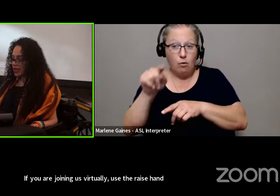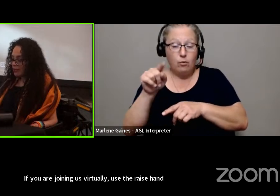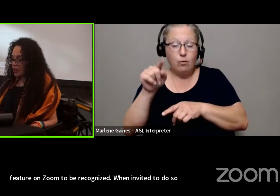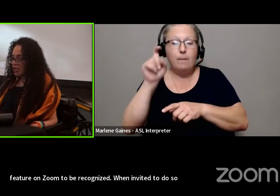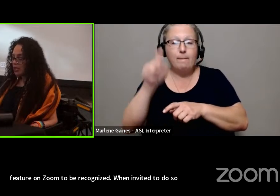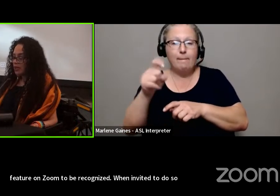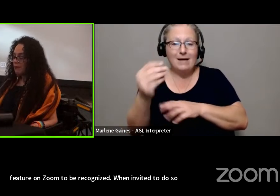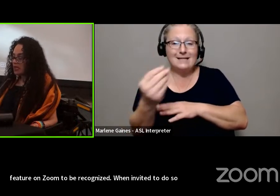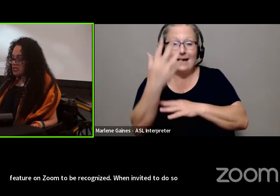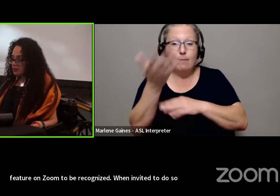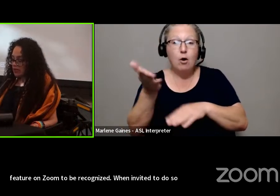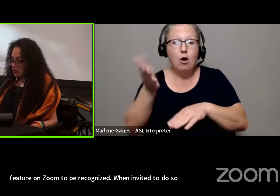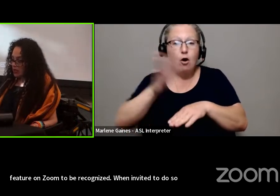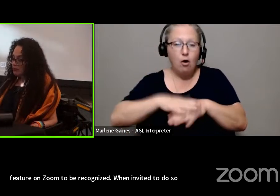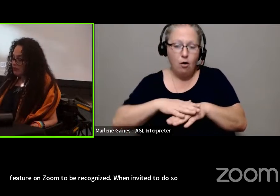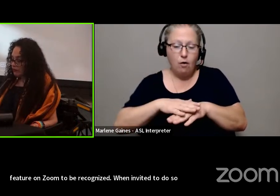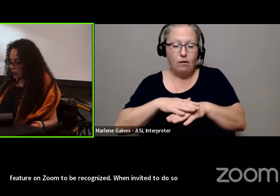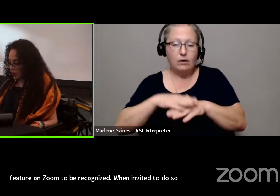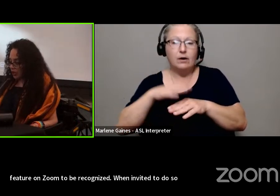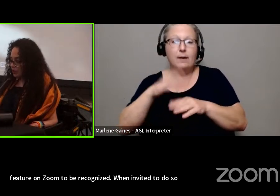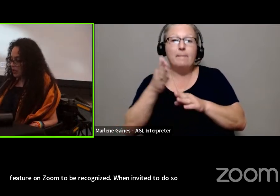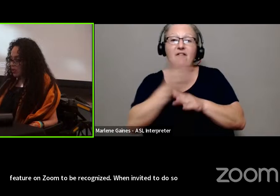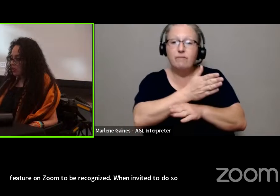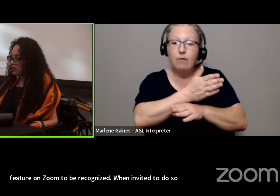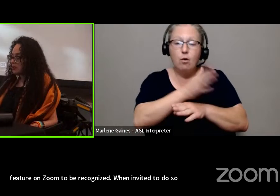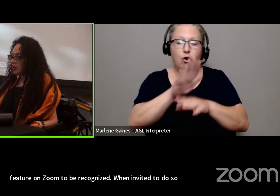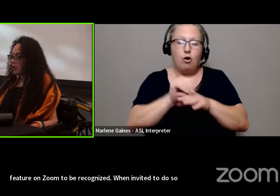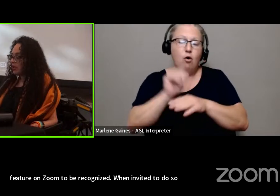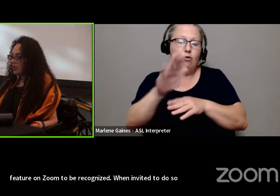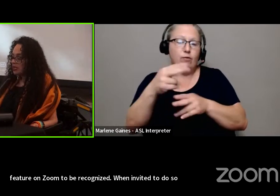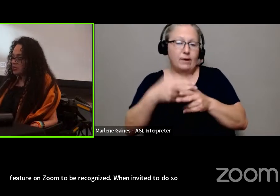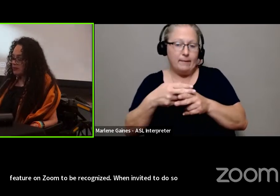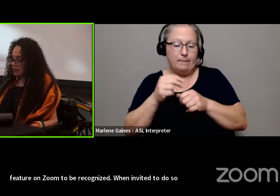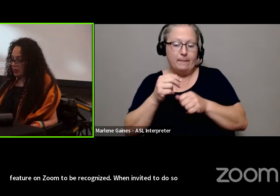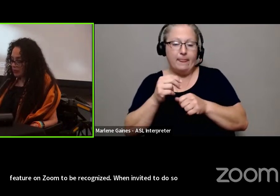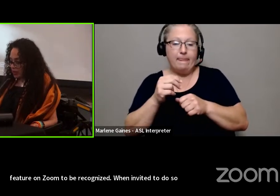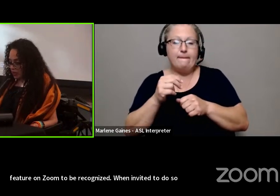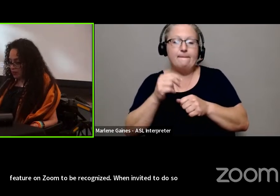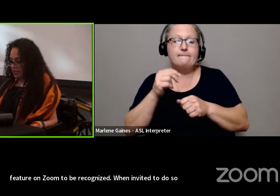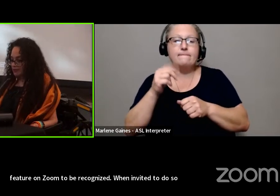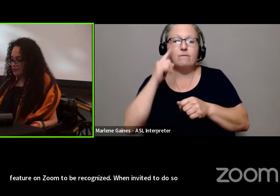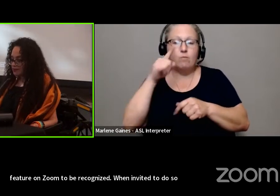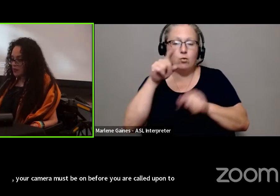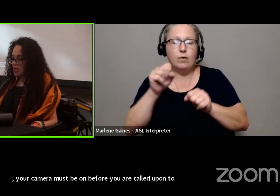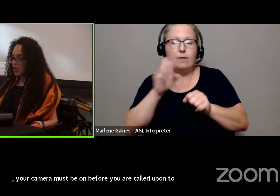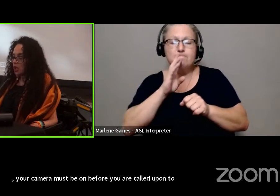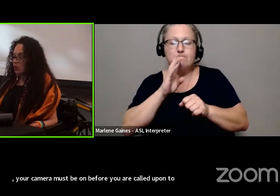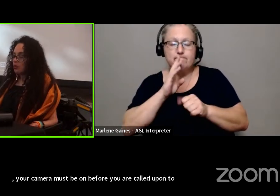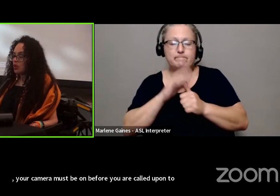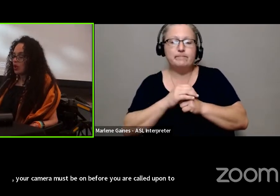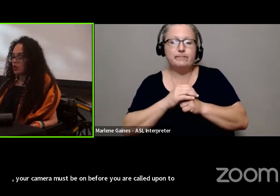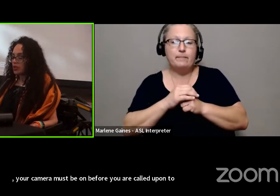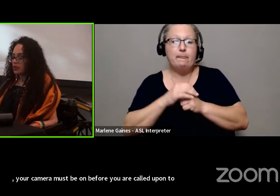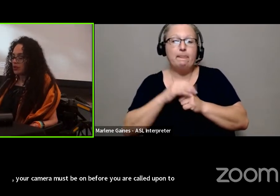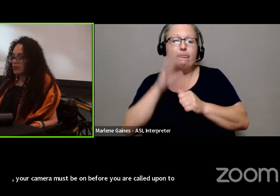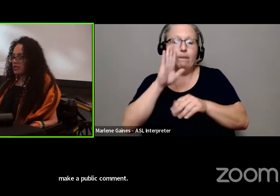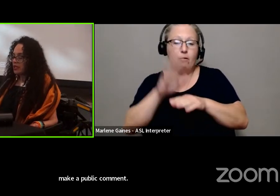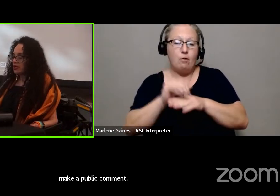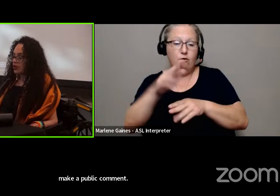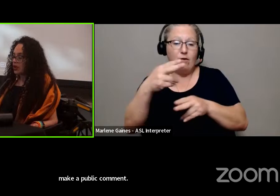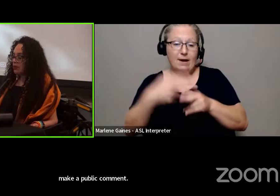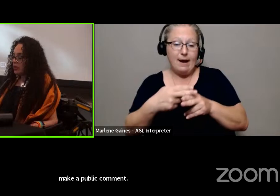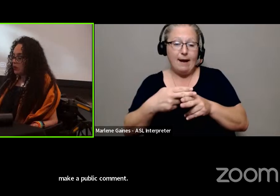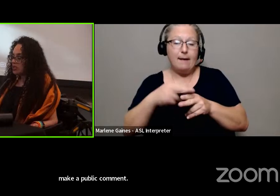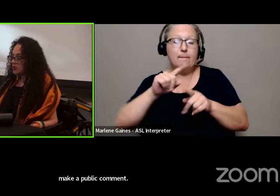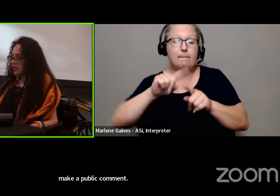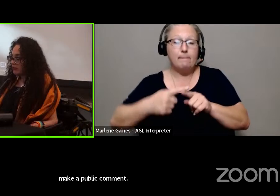so, your camera must be on before you are called upon to make a public comment. We will call on you to begin